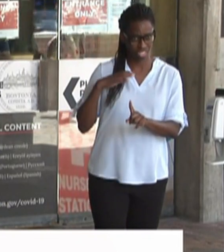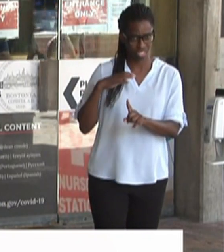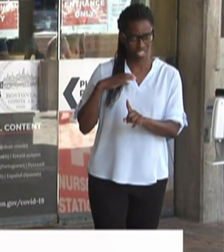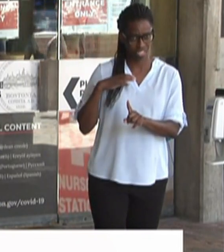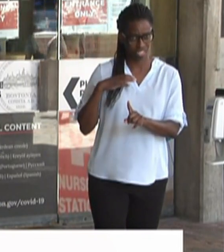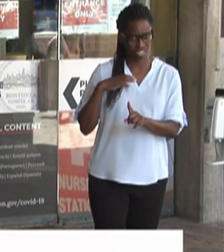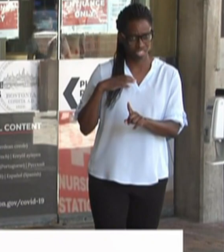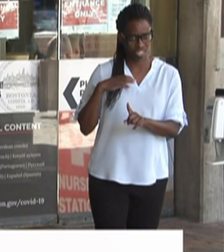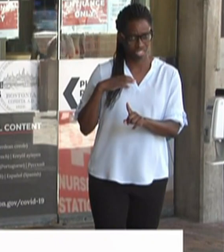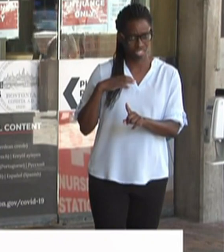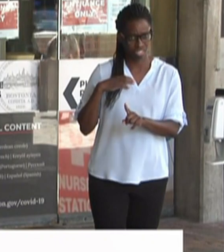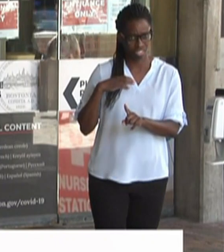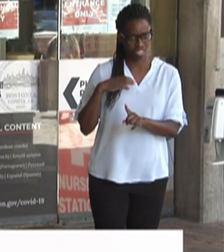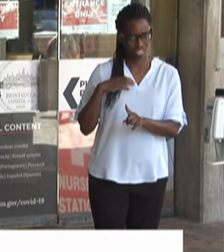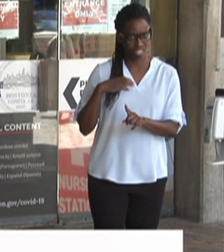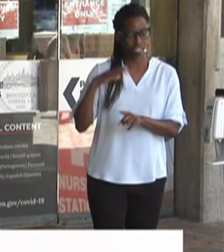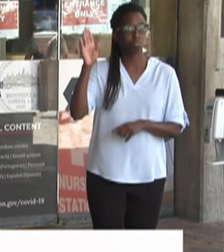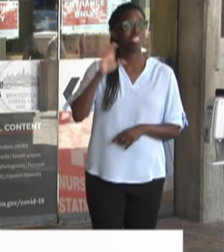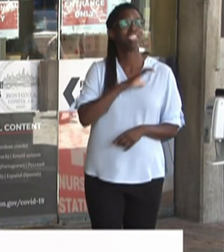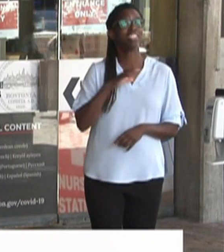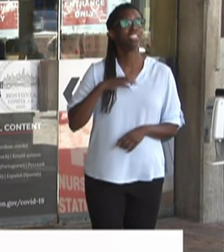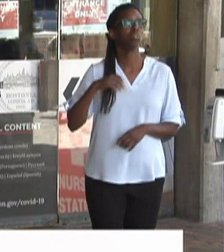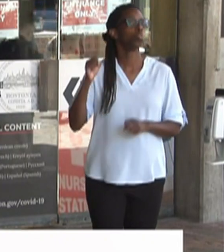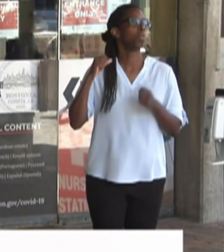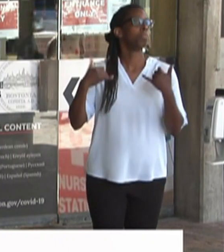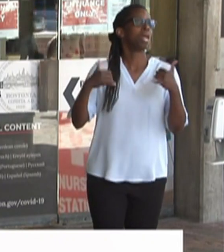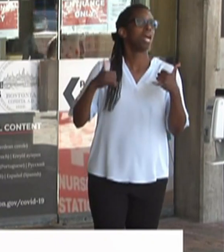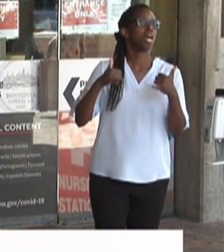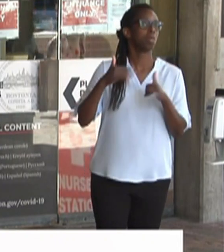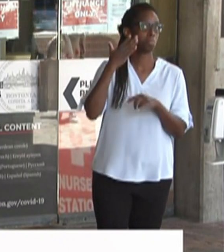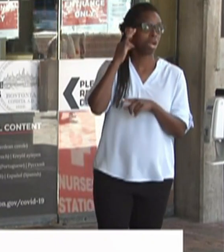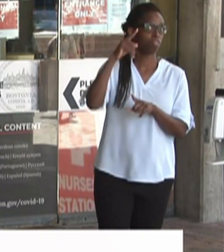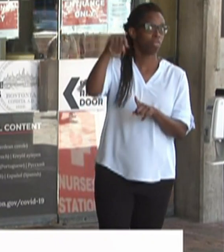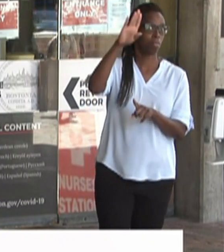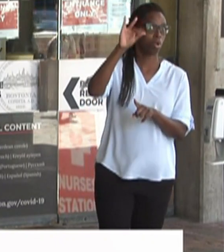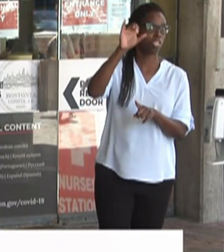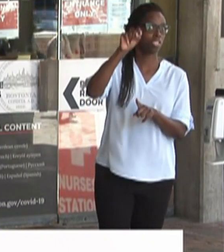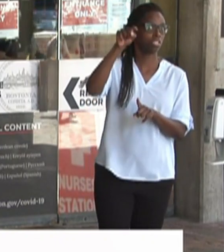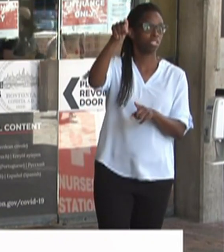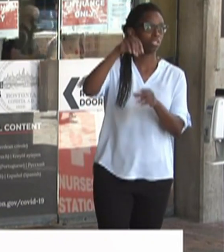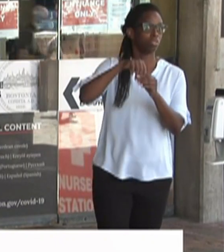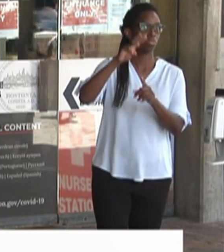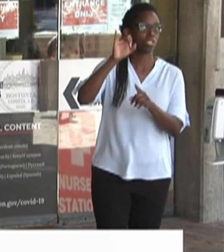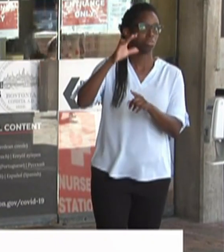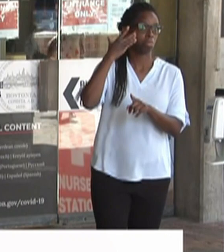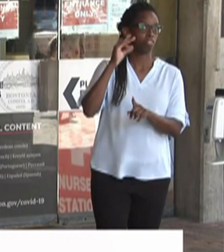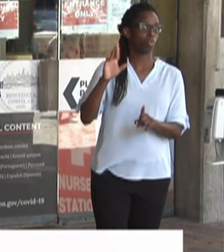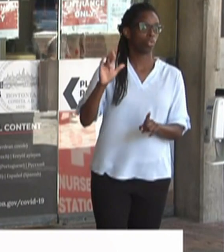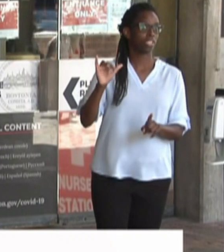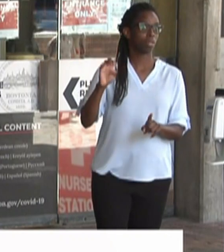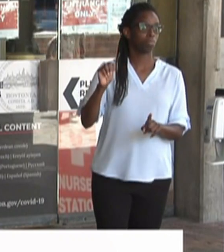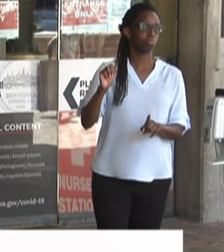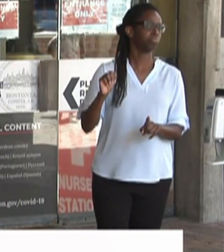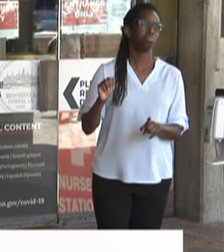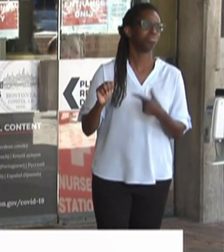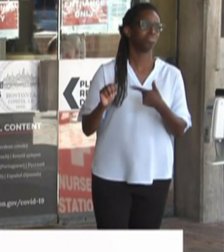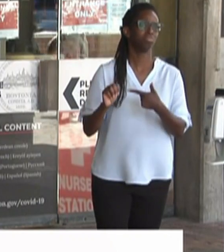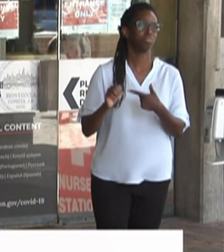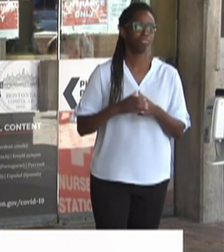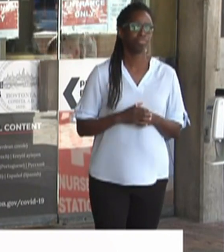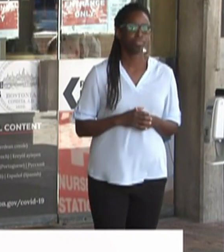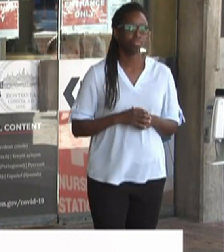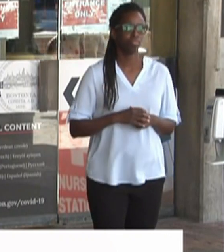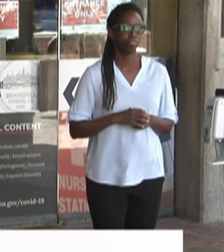game. It's about hearing the message that those players are passing on to us. It's